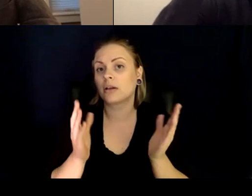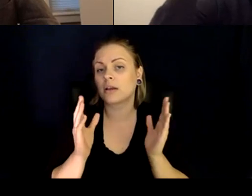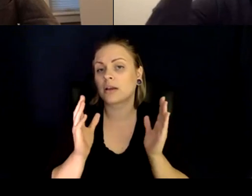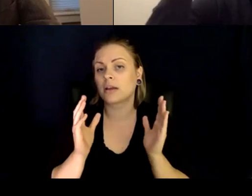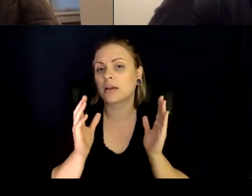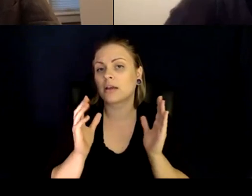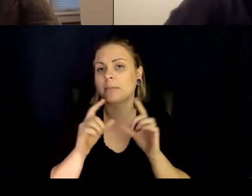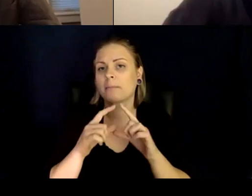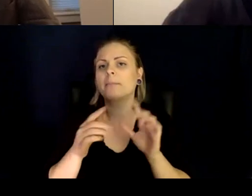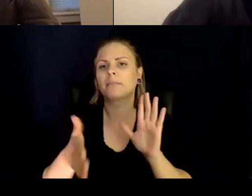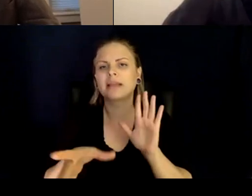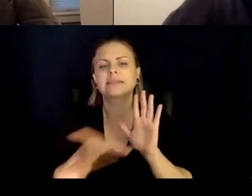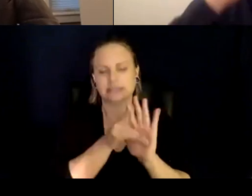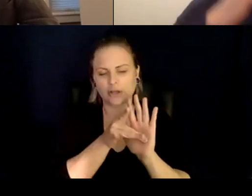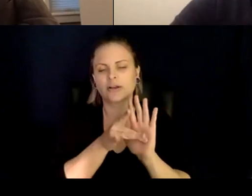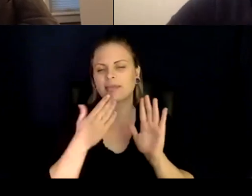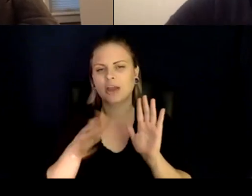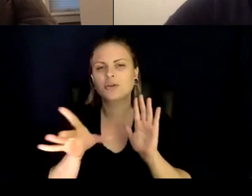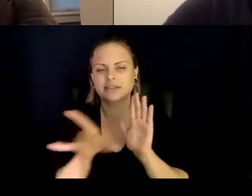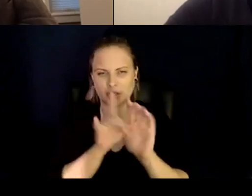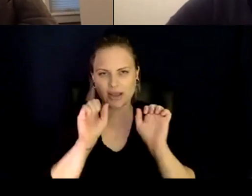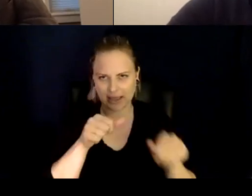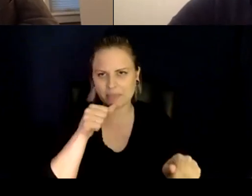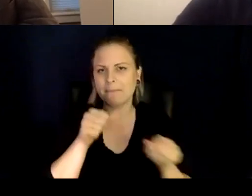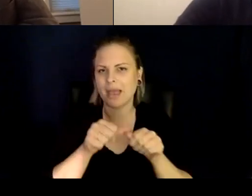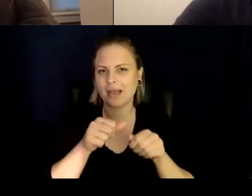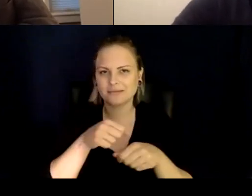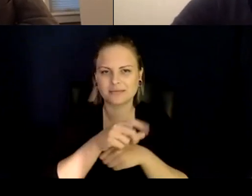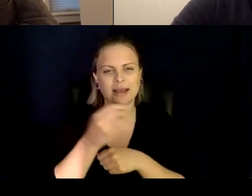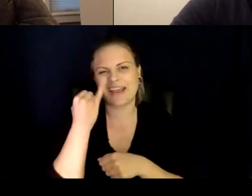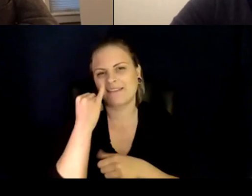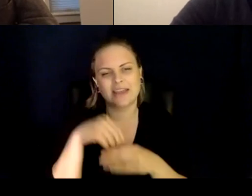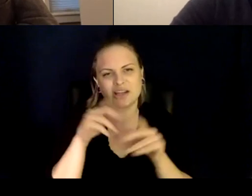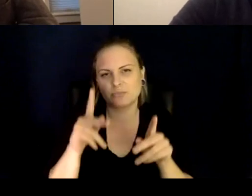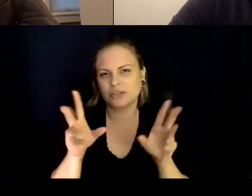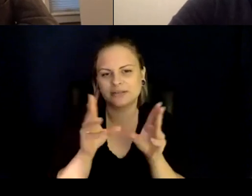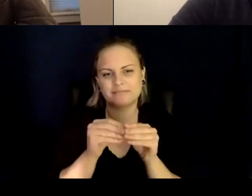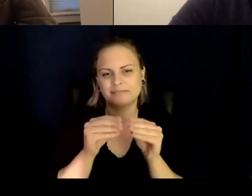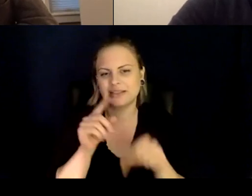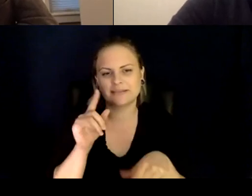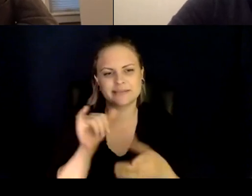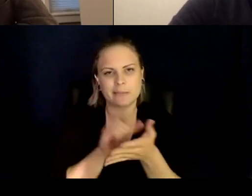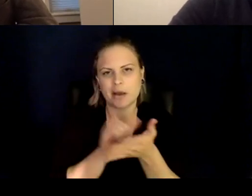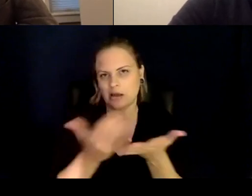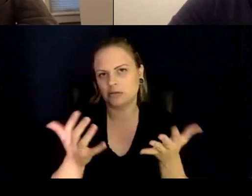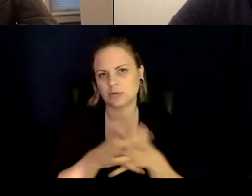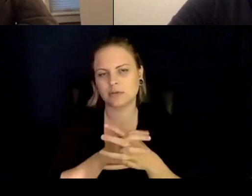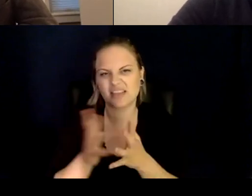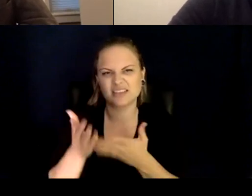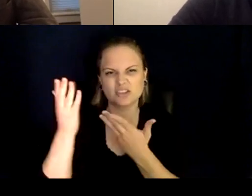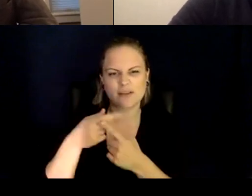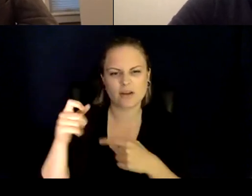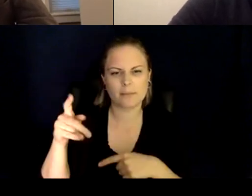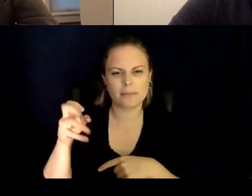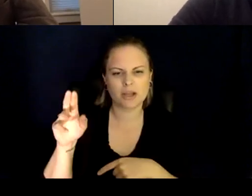That's for fine. those for whom in-person Sure. meetings wouldn't be possible. Sure. A That's suggestion fine. from But Peter Knox. yeah, the